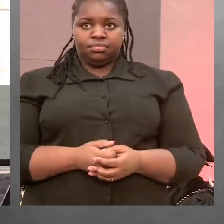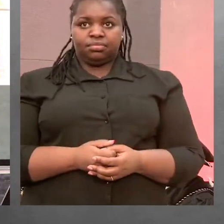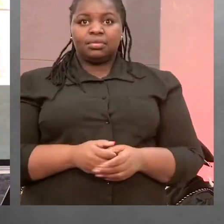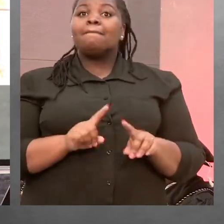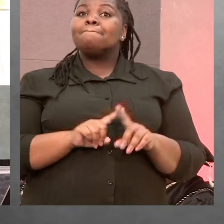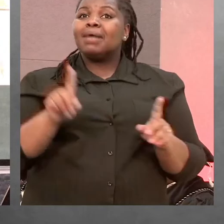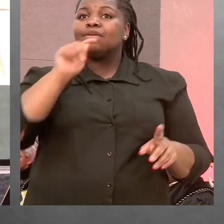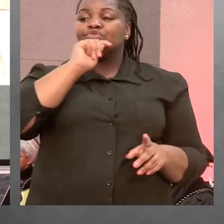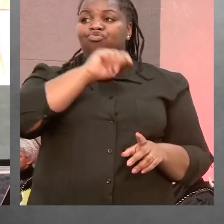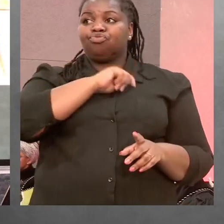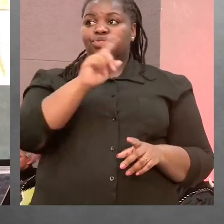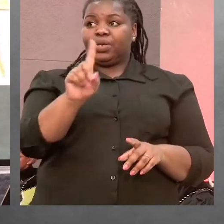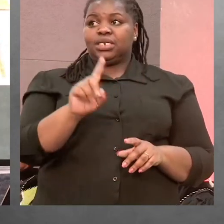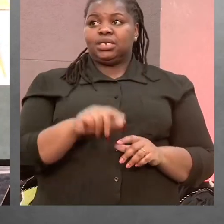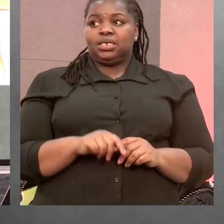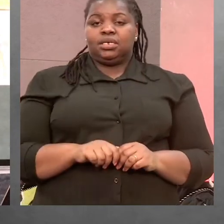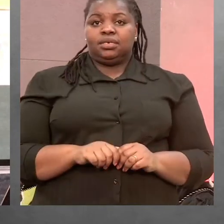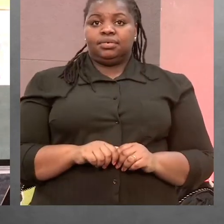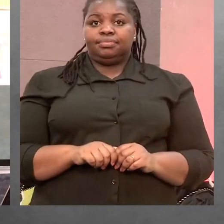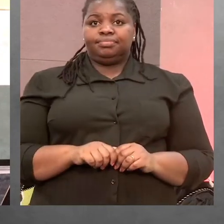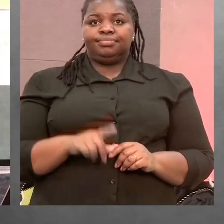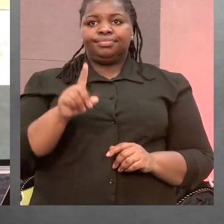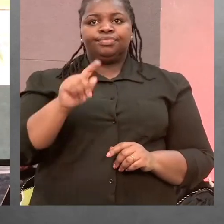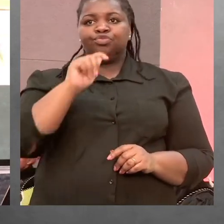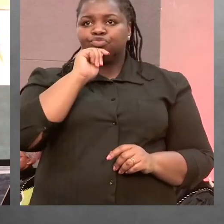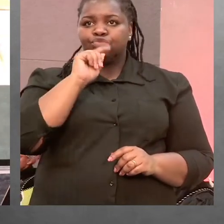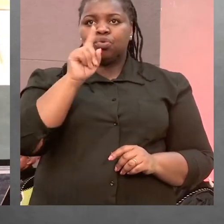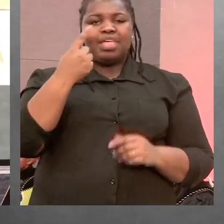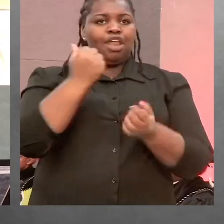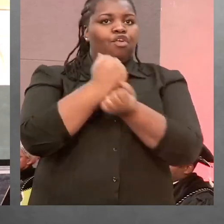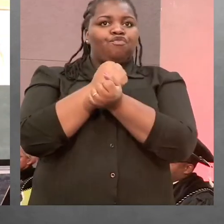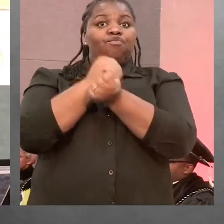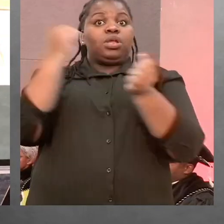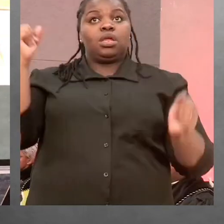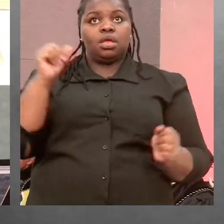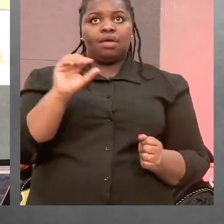But the truth of the matter is that they are not really free.